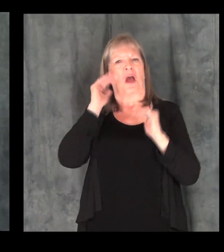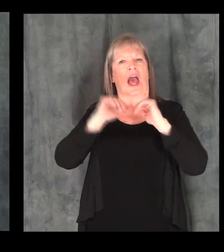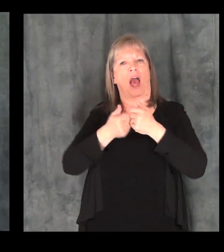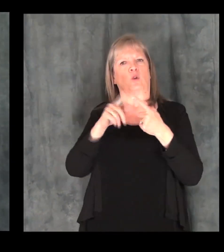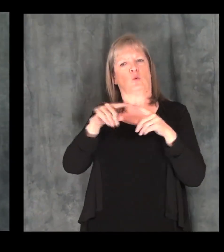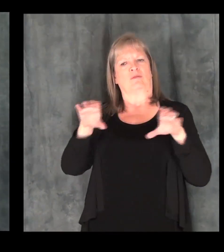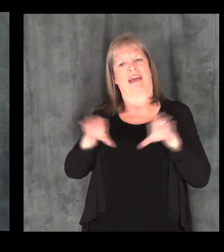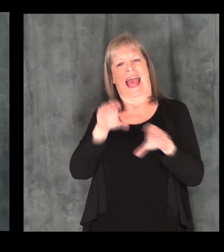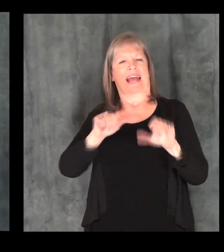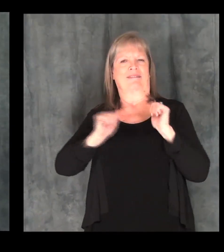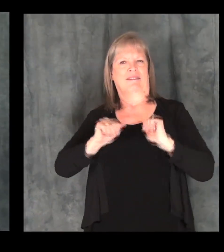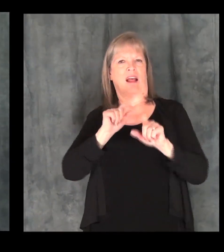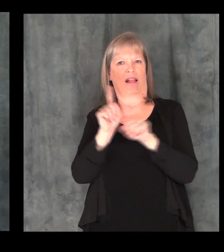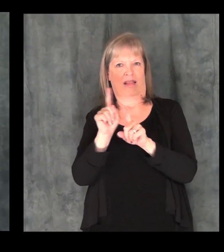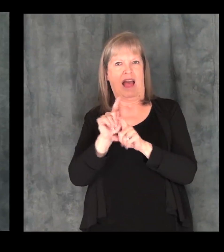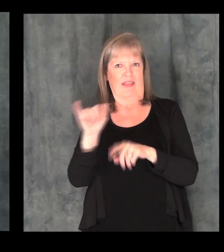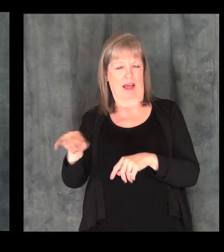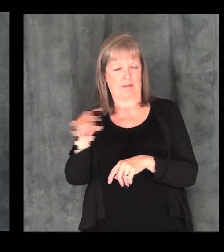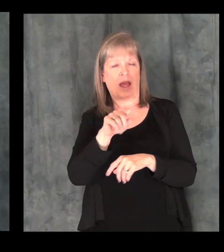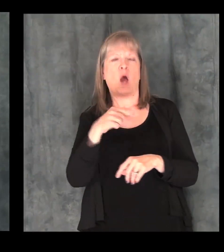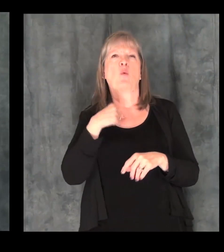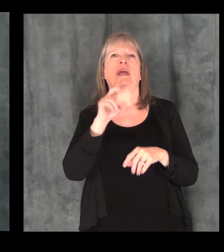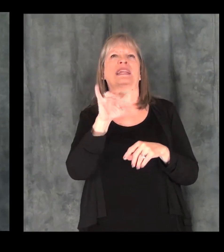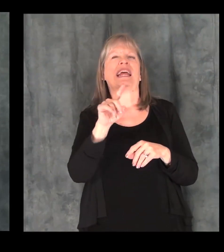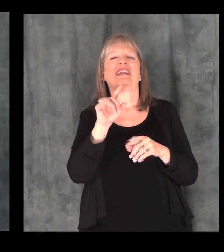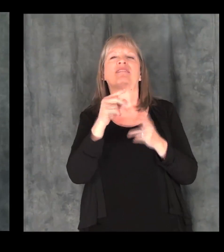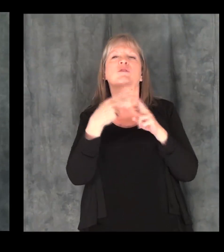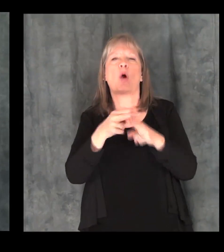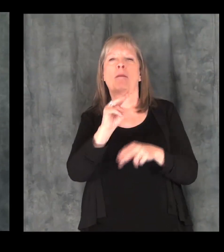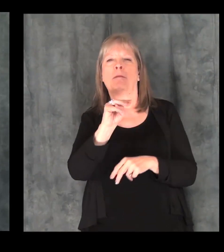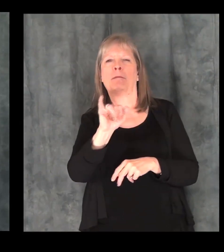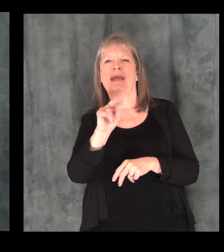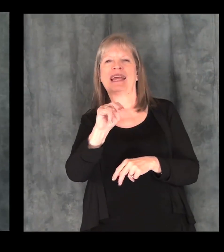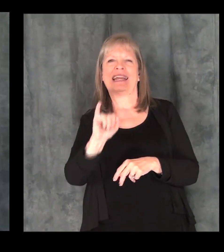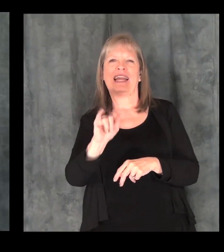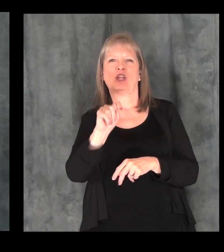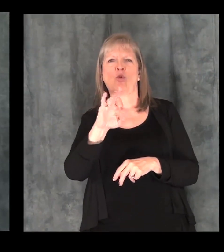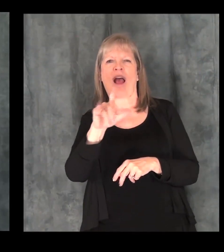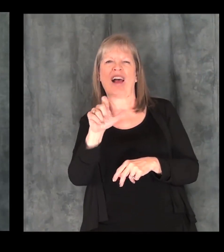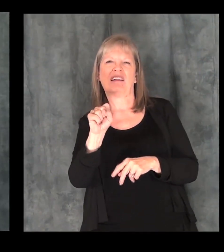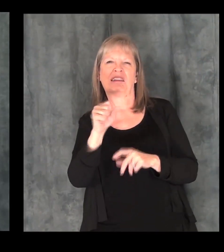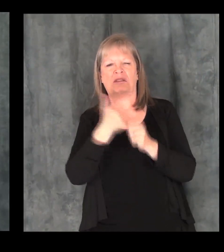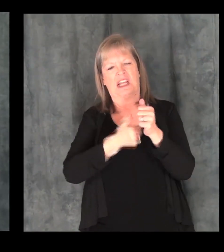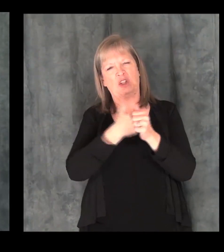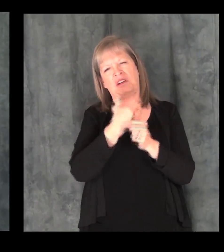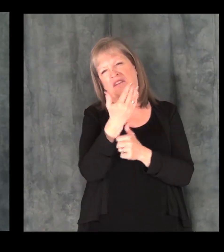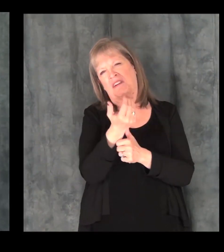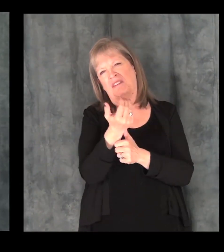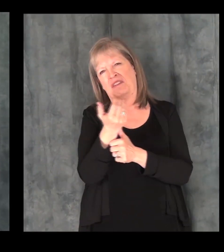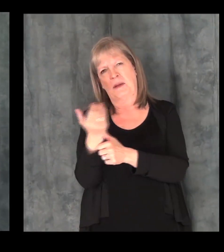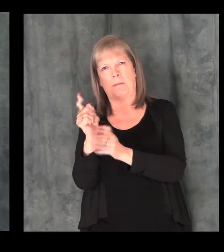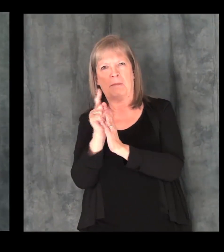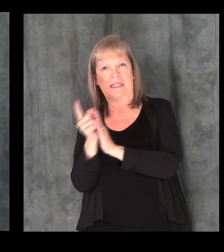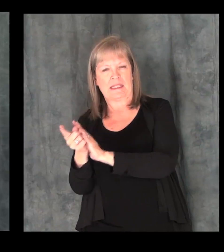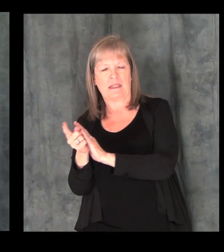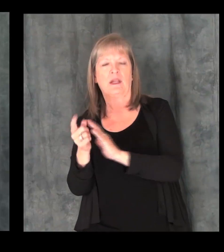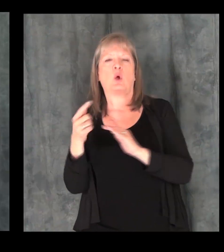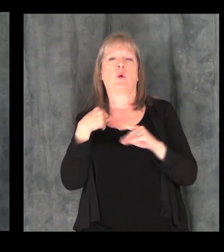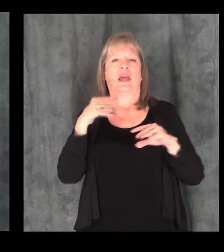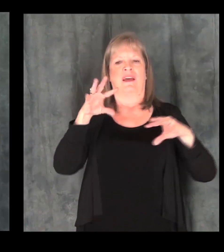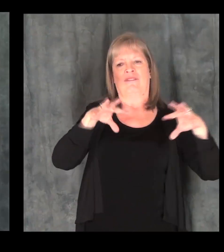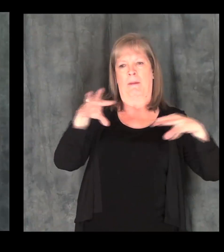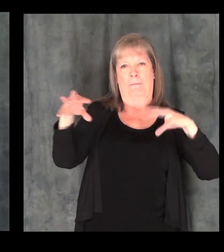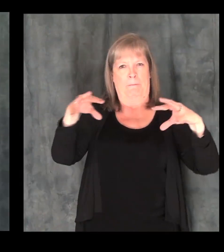mini trials, which each one went for about 15 minutes or so. We filmed those. We had film cameras in the